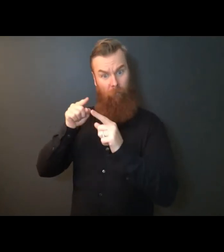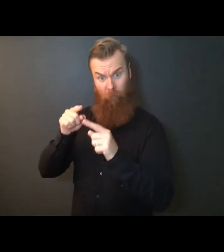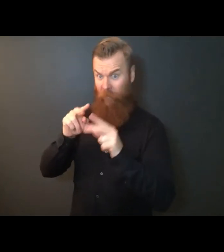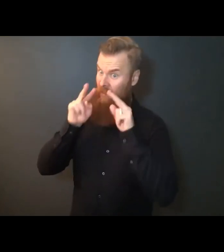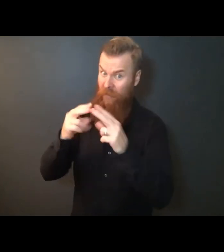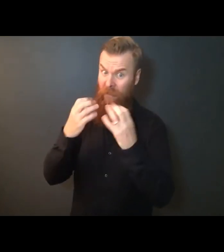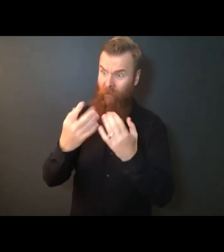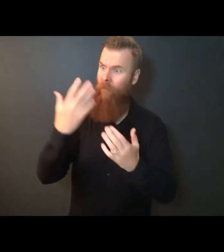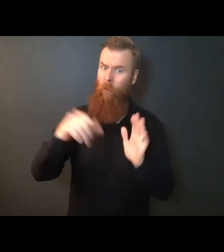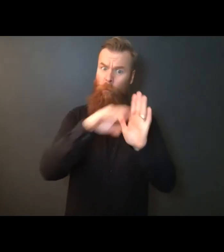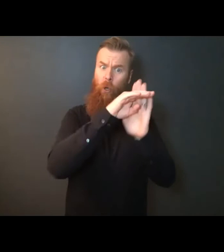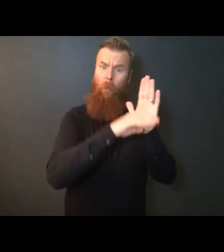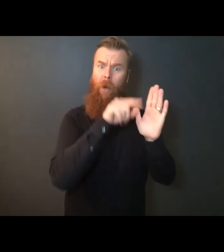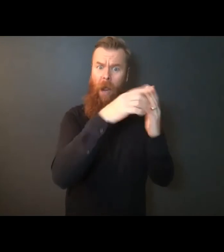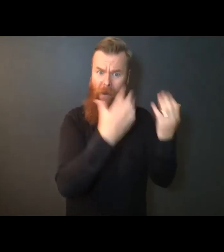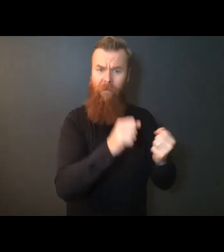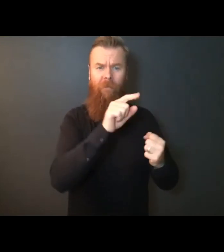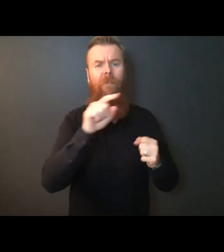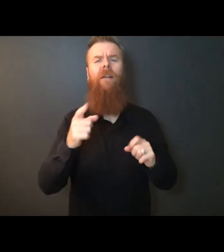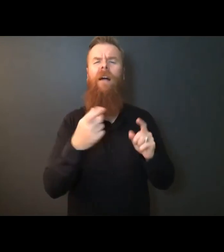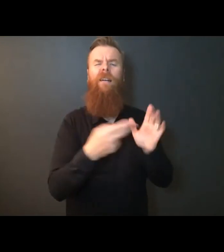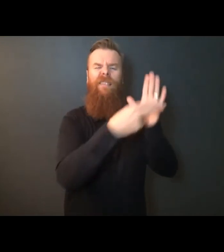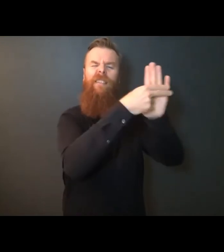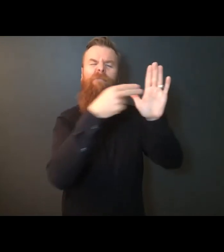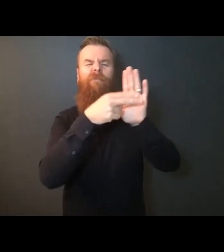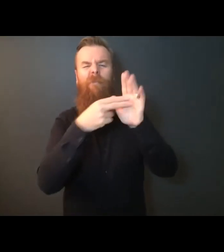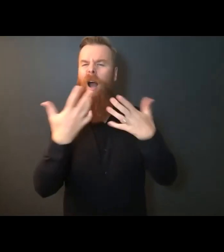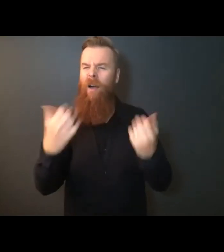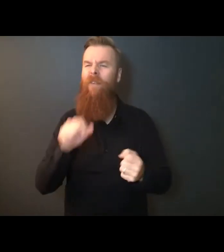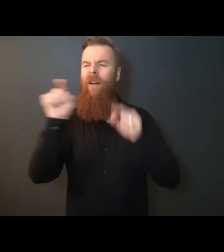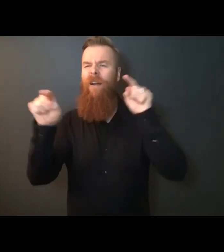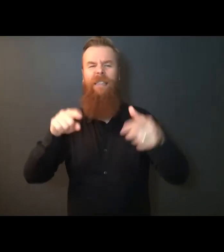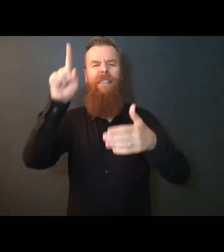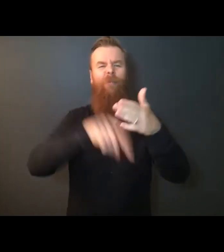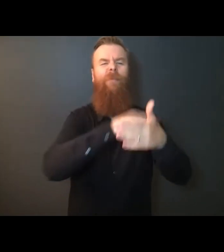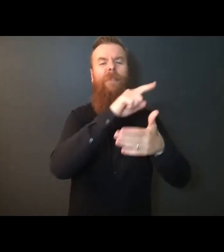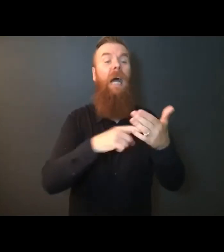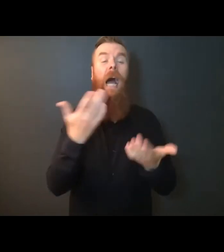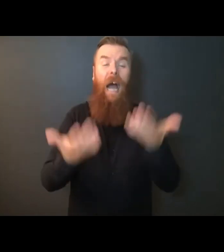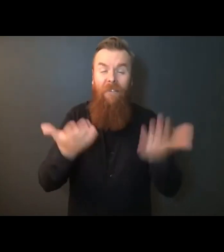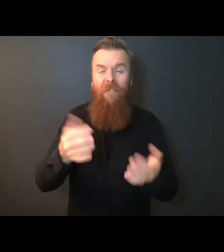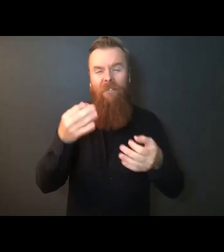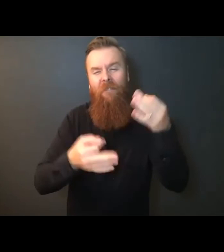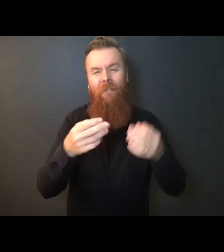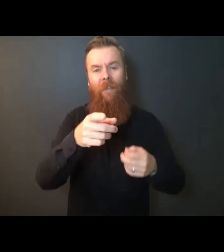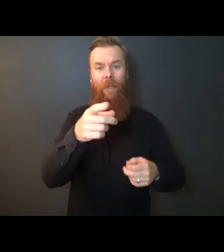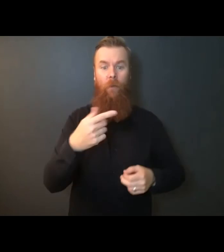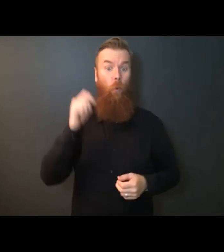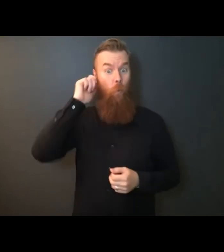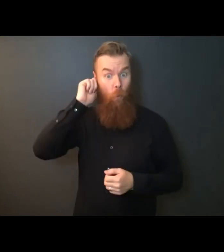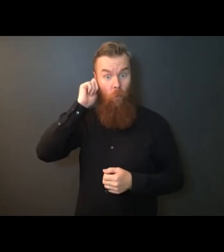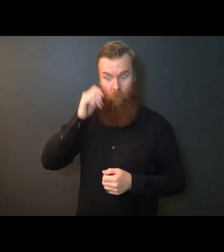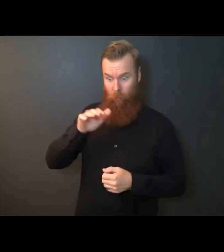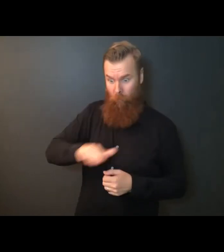other stigma and discrimination that come into play when you are a woman alone taking care of your child with a disability. So it's important that